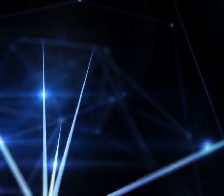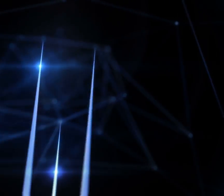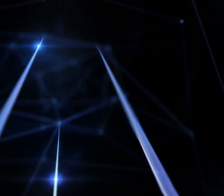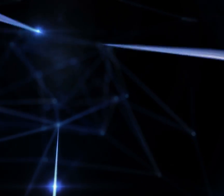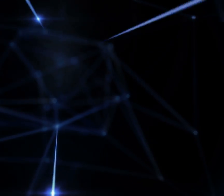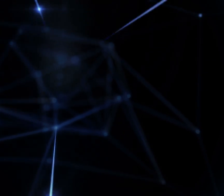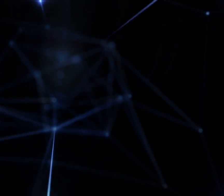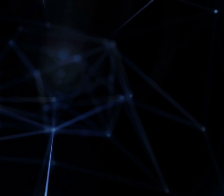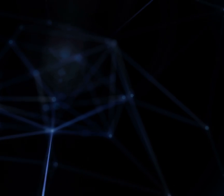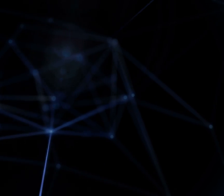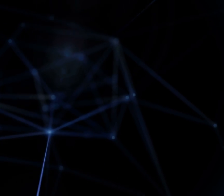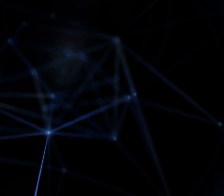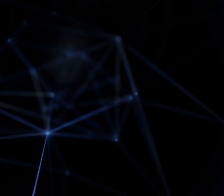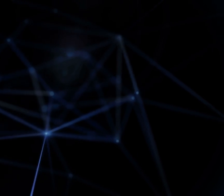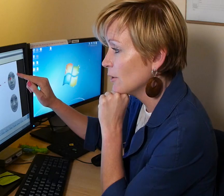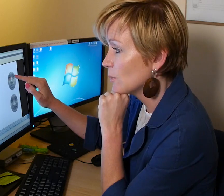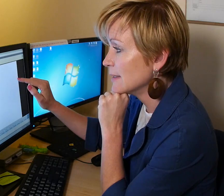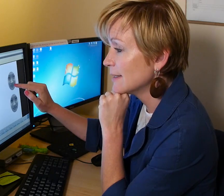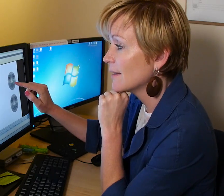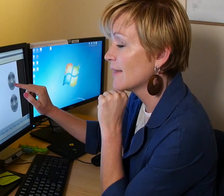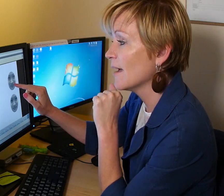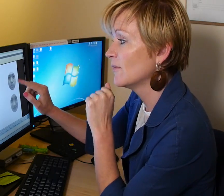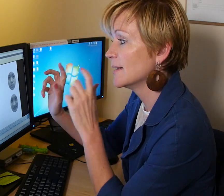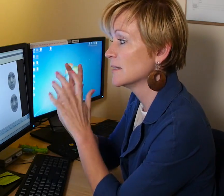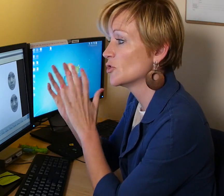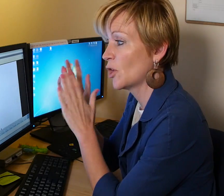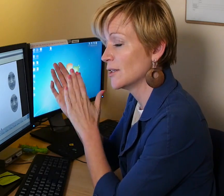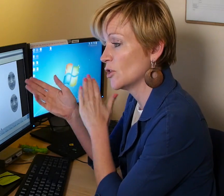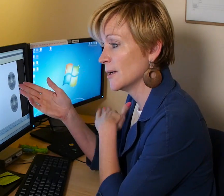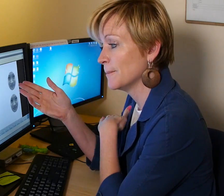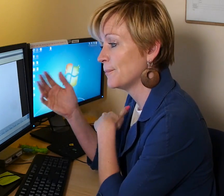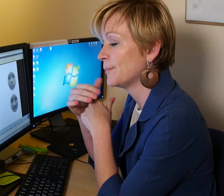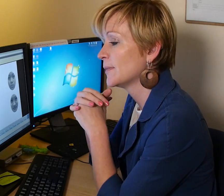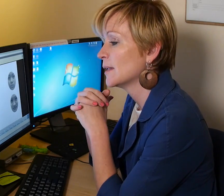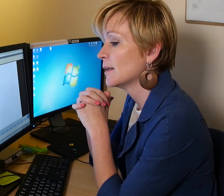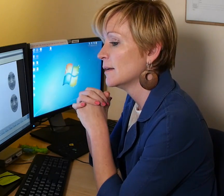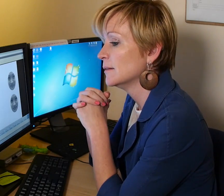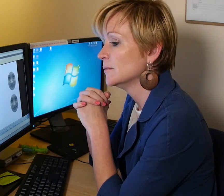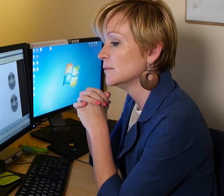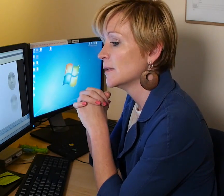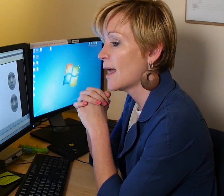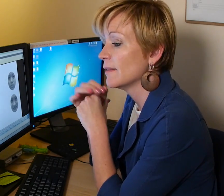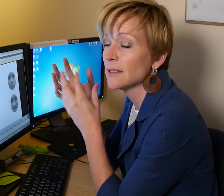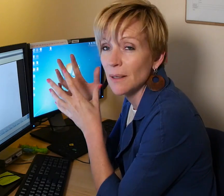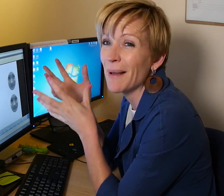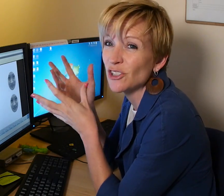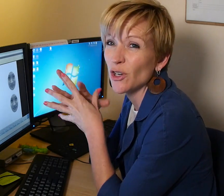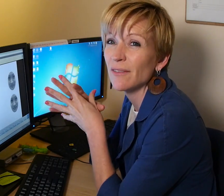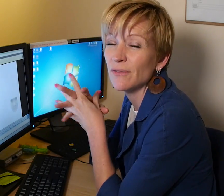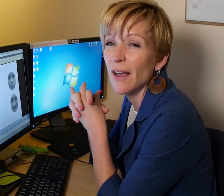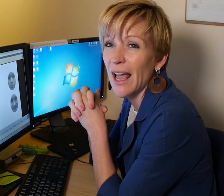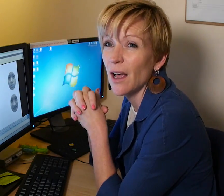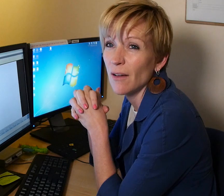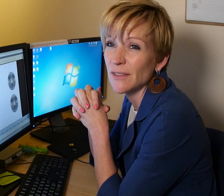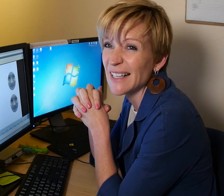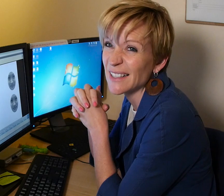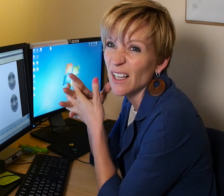perception starts. here you can see that that face is changing. And this is a measure of sensitivity